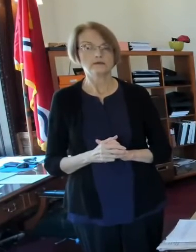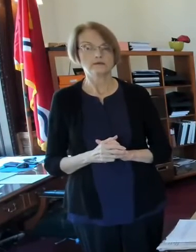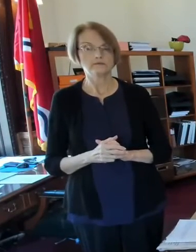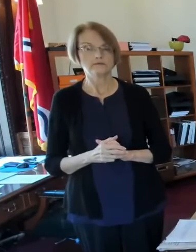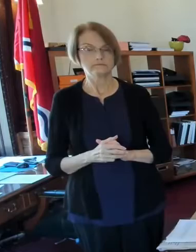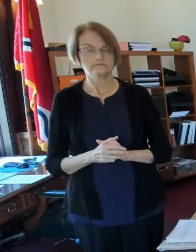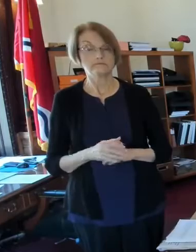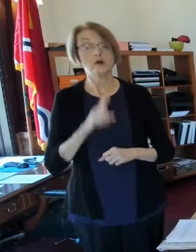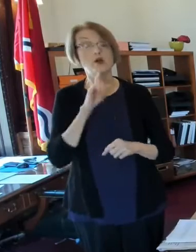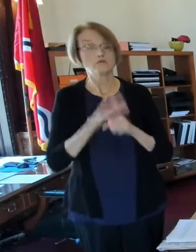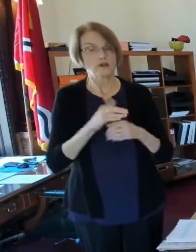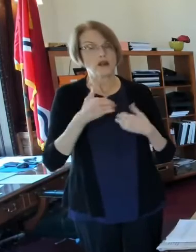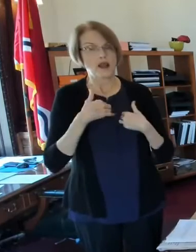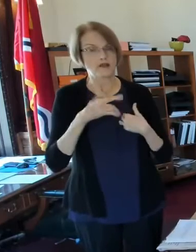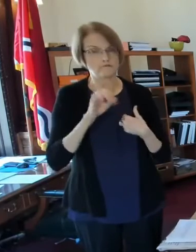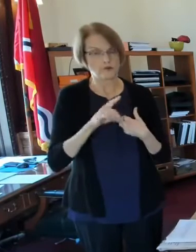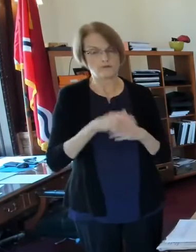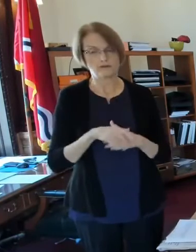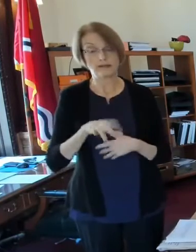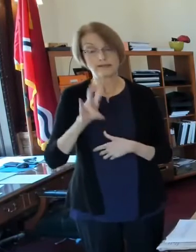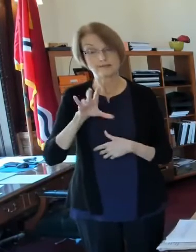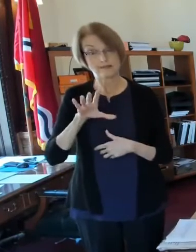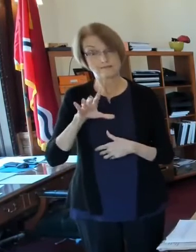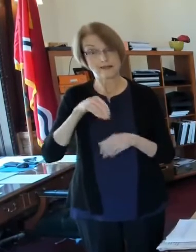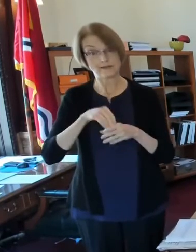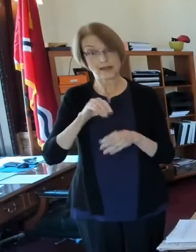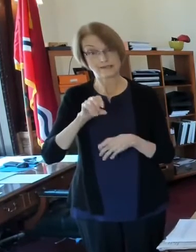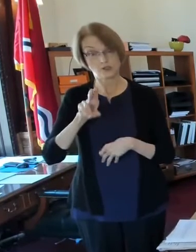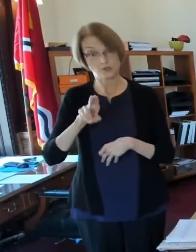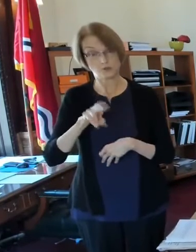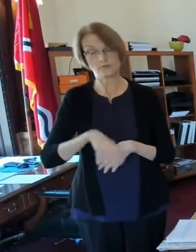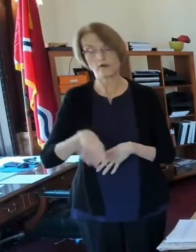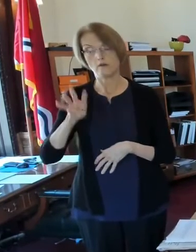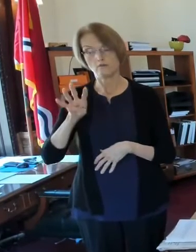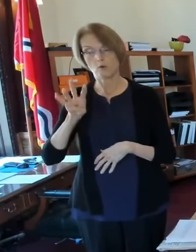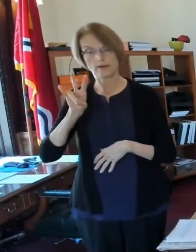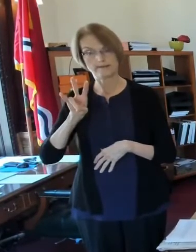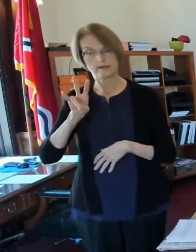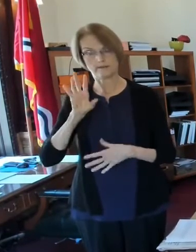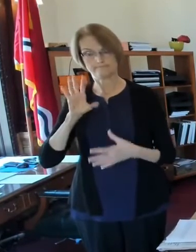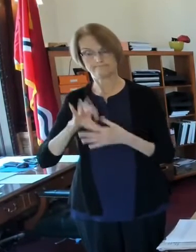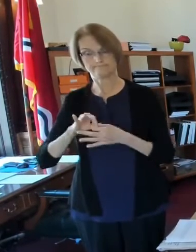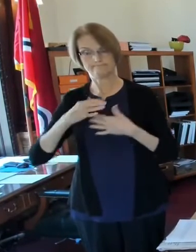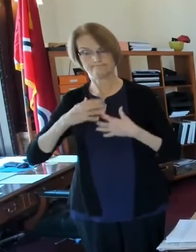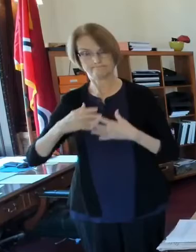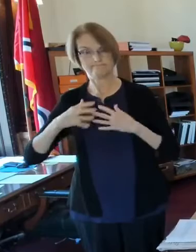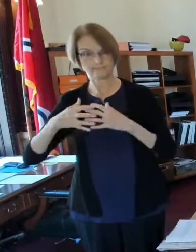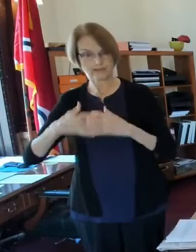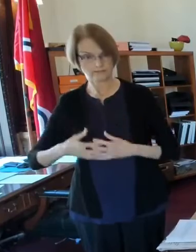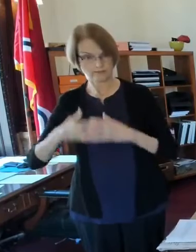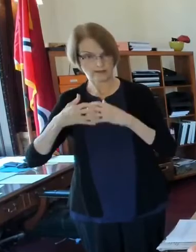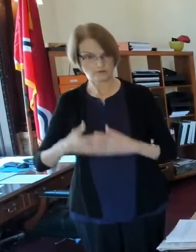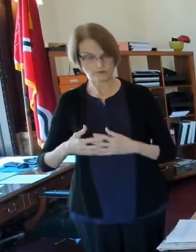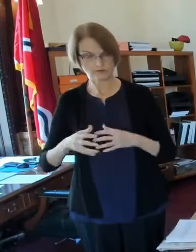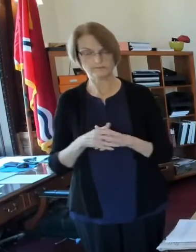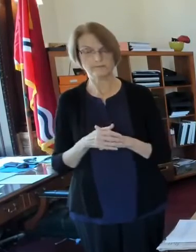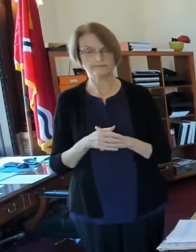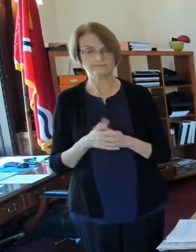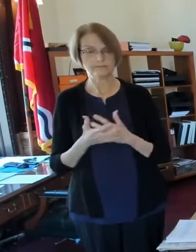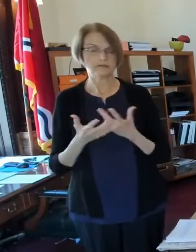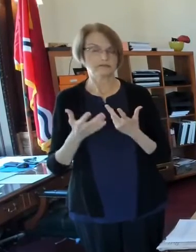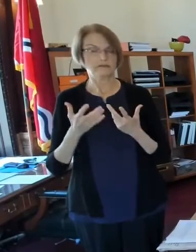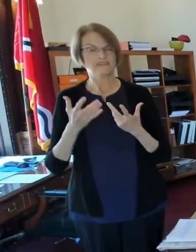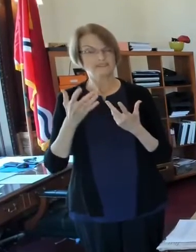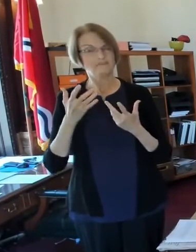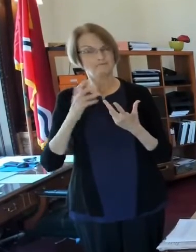with confirmed COVID, 75 in the ICU and 47 on ventilators. These are also pretty